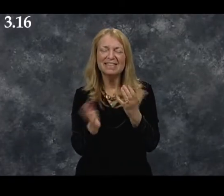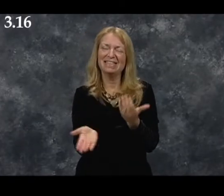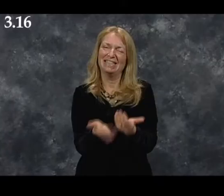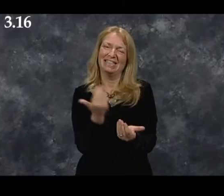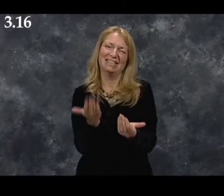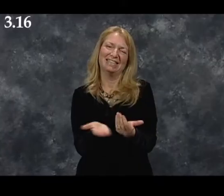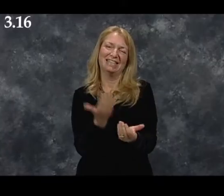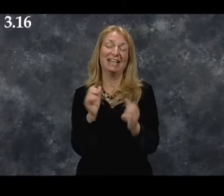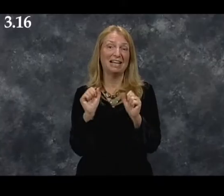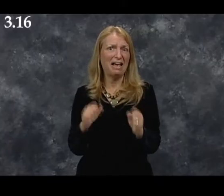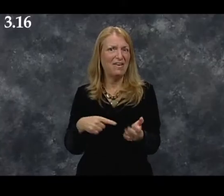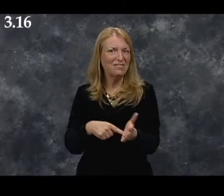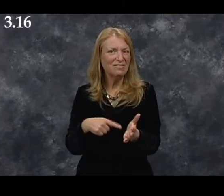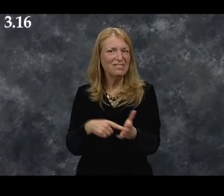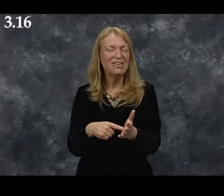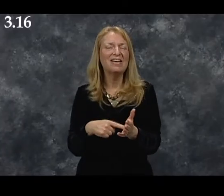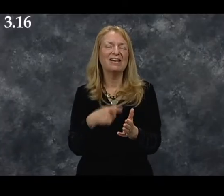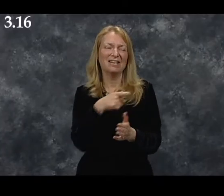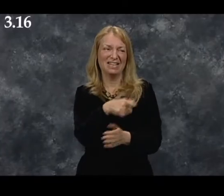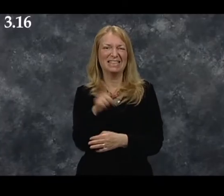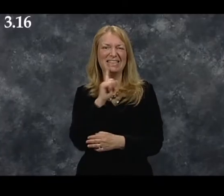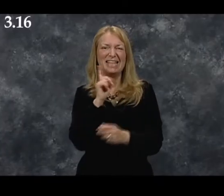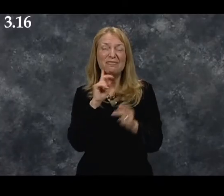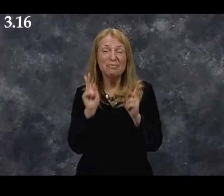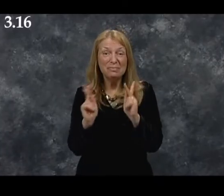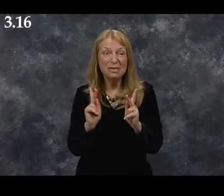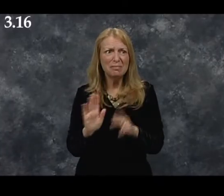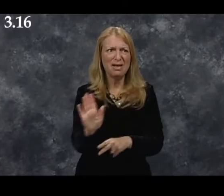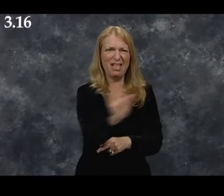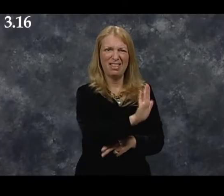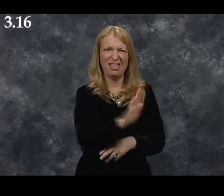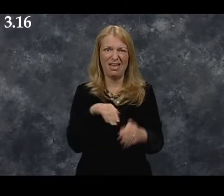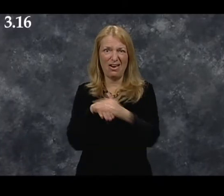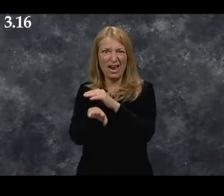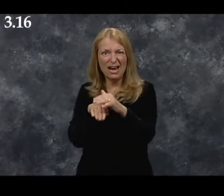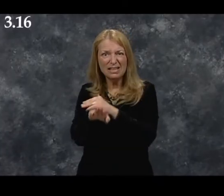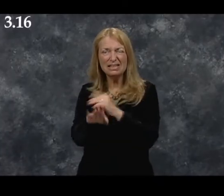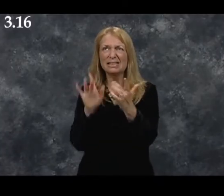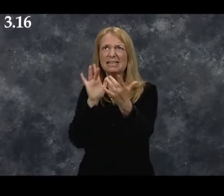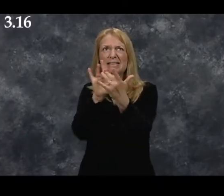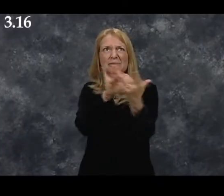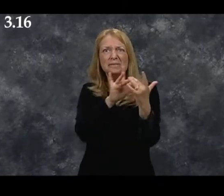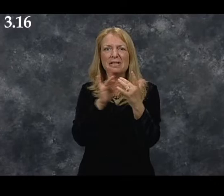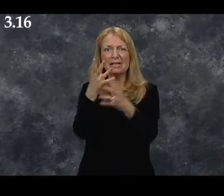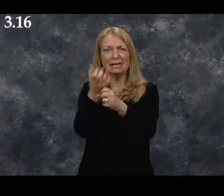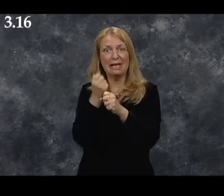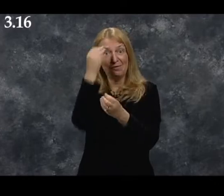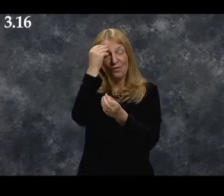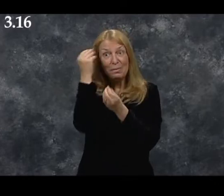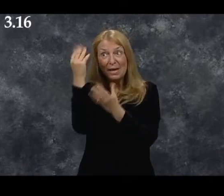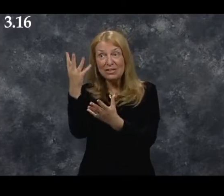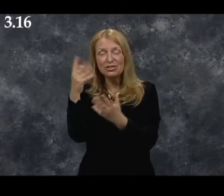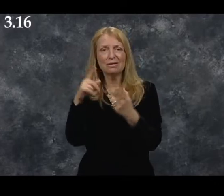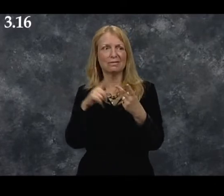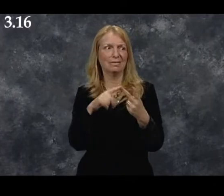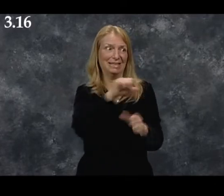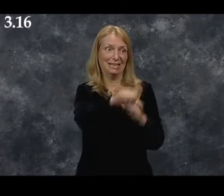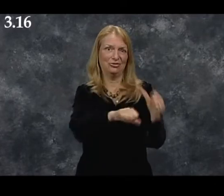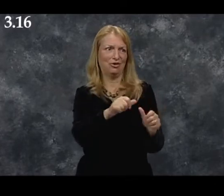conversations make things easy and affordable for deaf people to access more information,